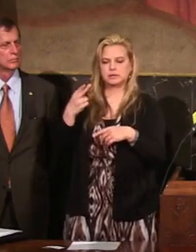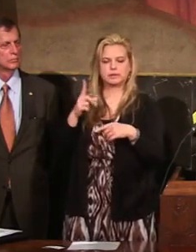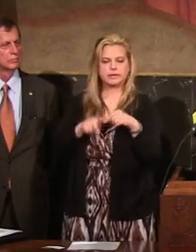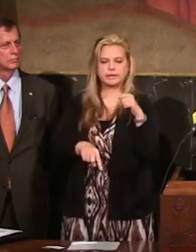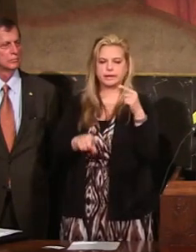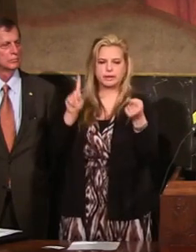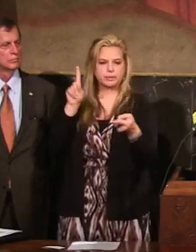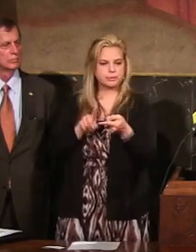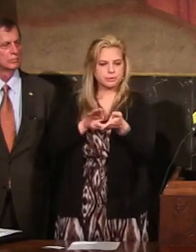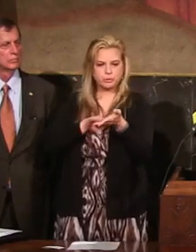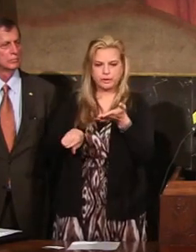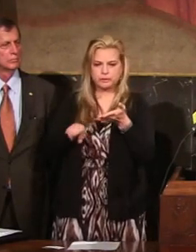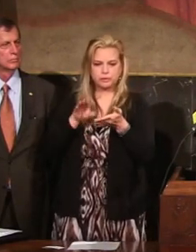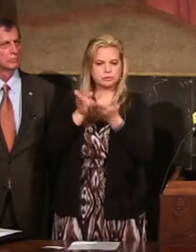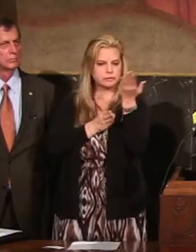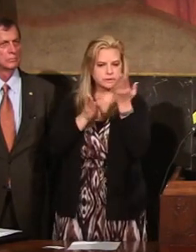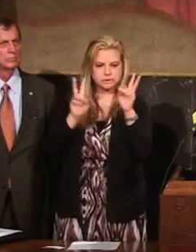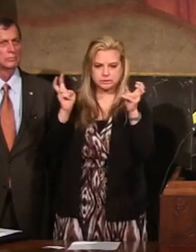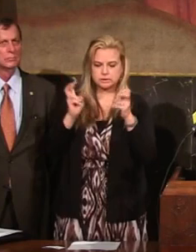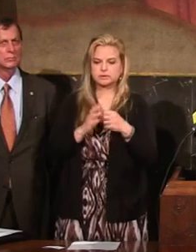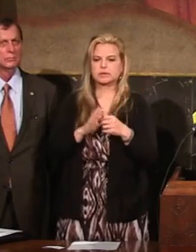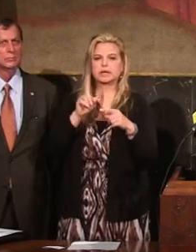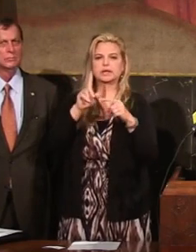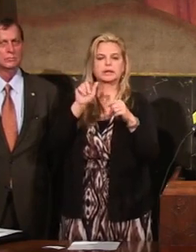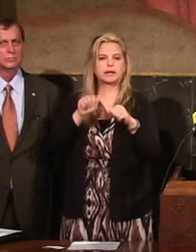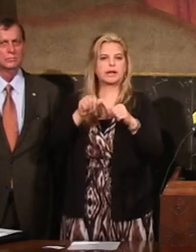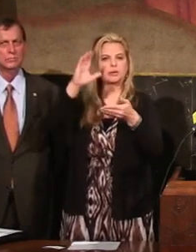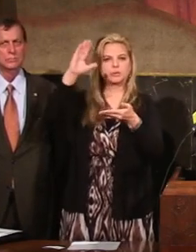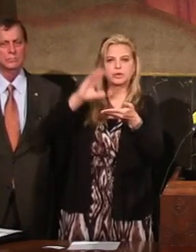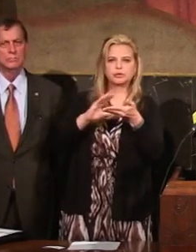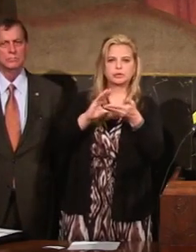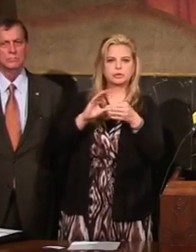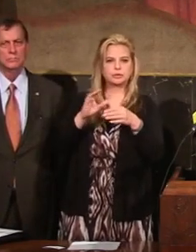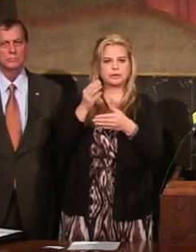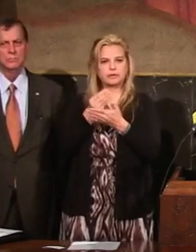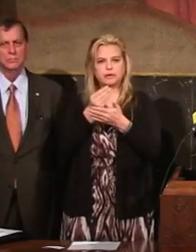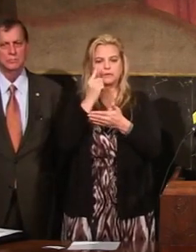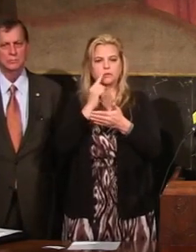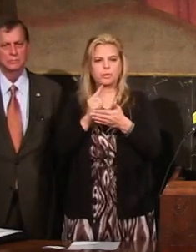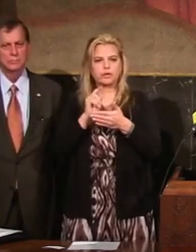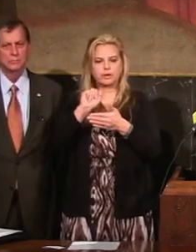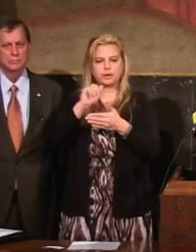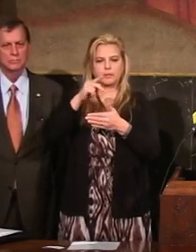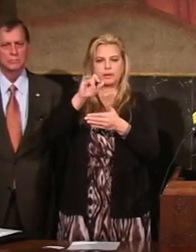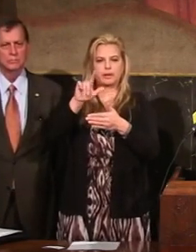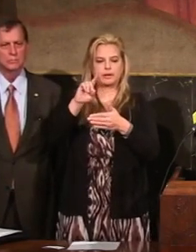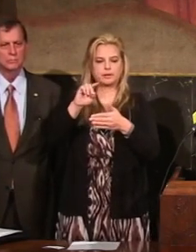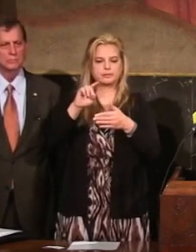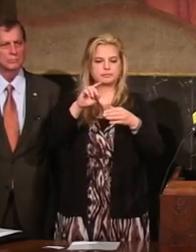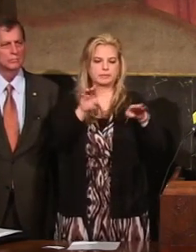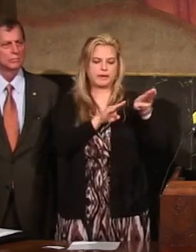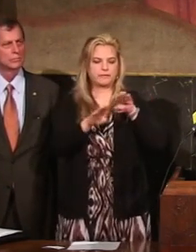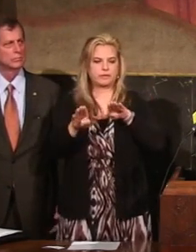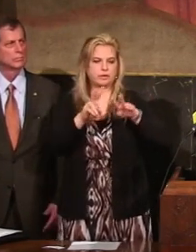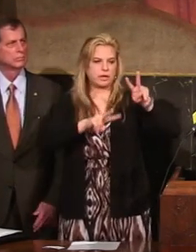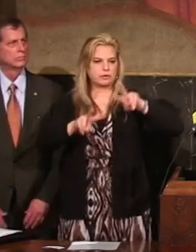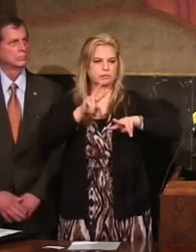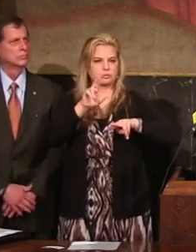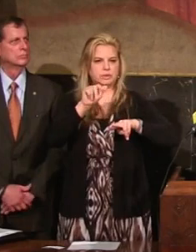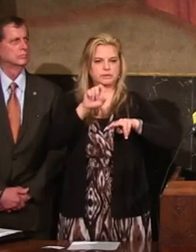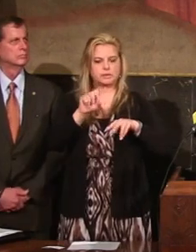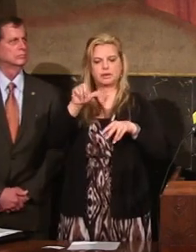reduce waiver services, nor can they reduce funding for the applied behavior analysis rates. LDH is